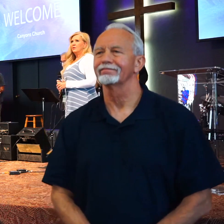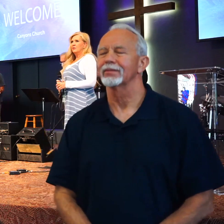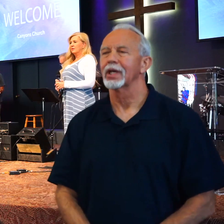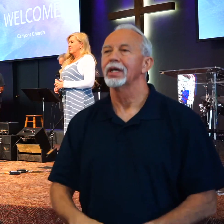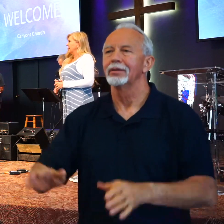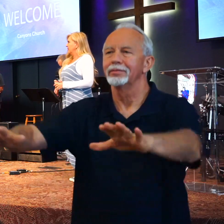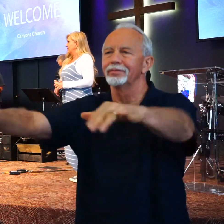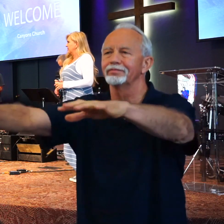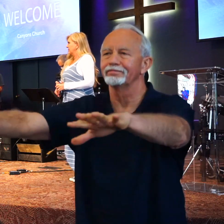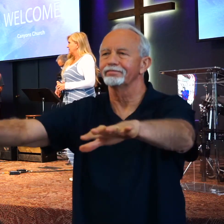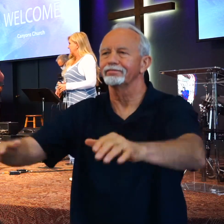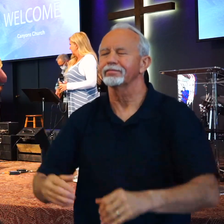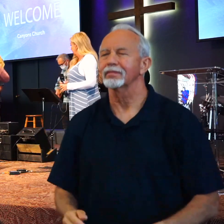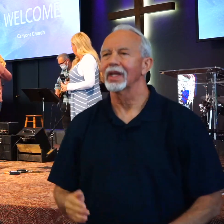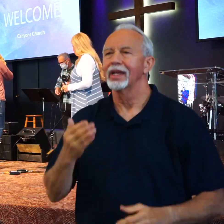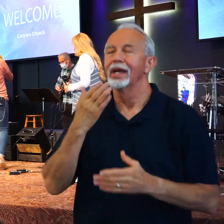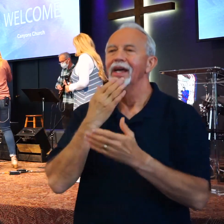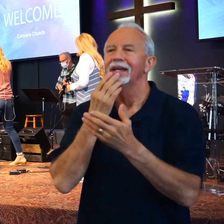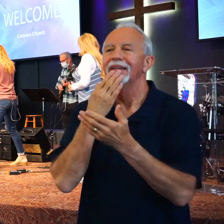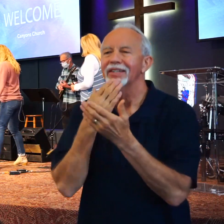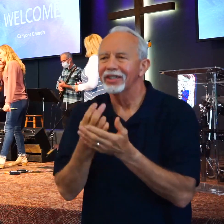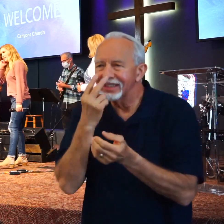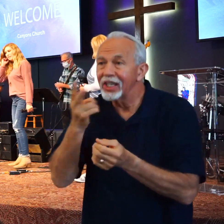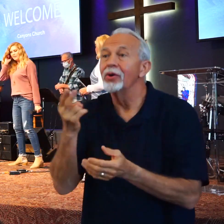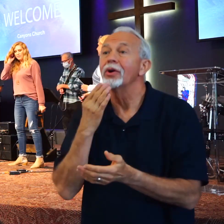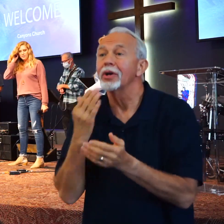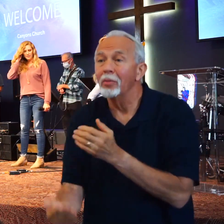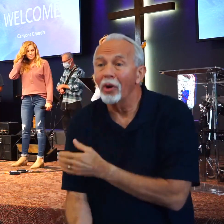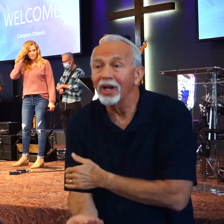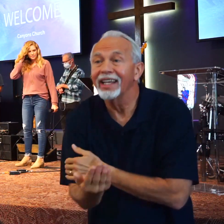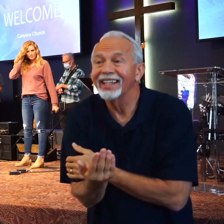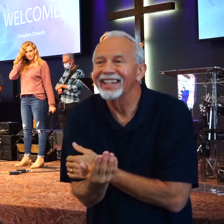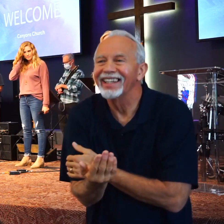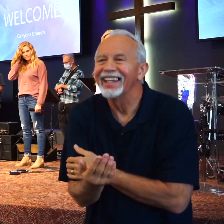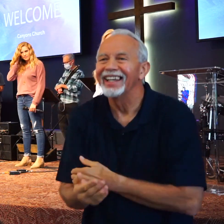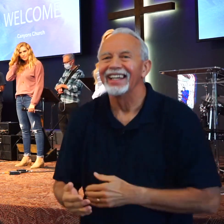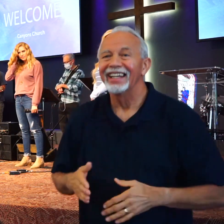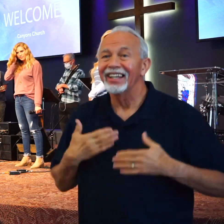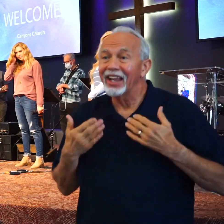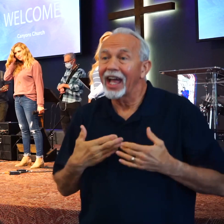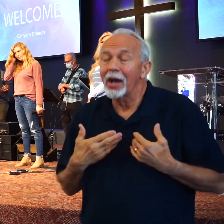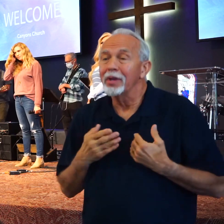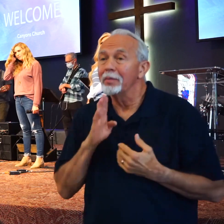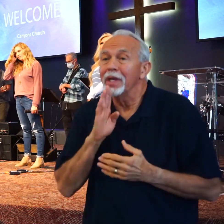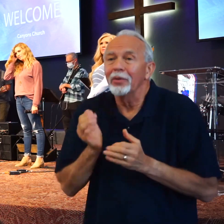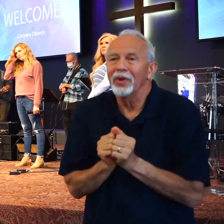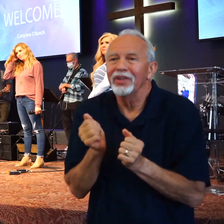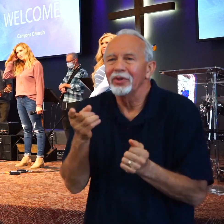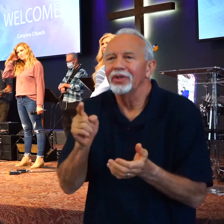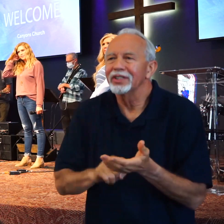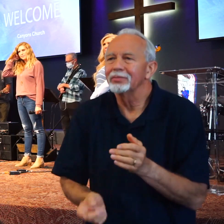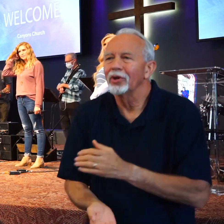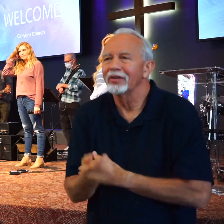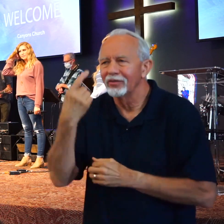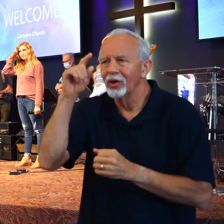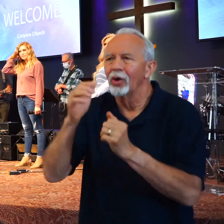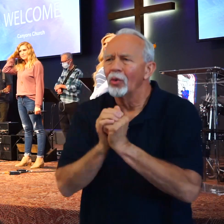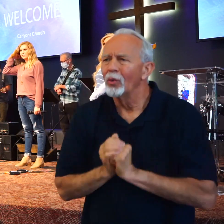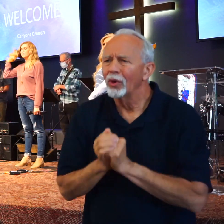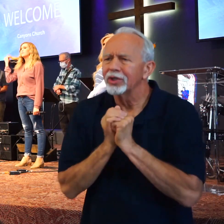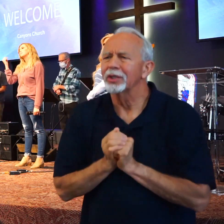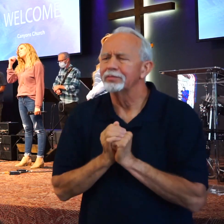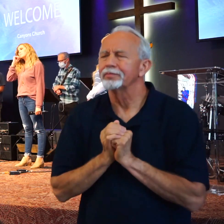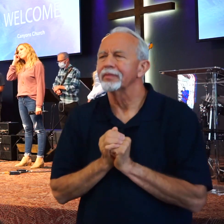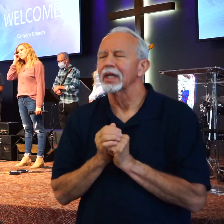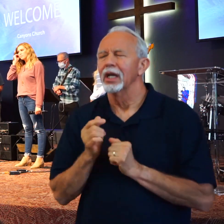guys can be seated this morning. Good to see you. Good morning. So glad to be with you this morning for worship at Canyons Church.